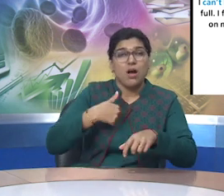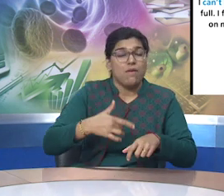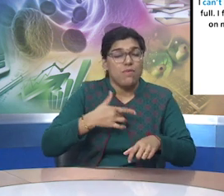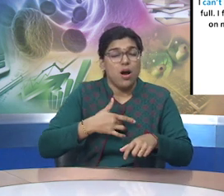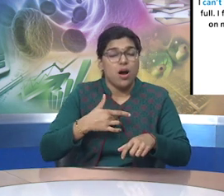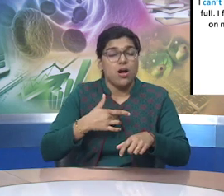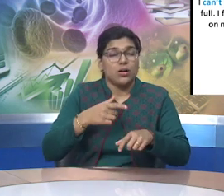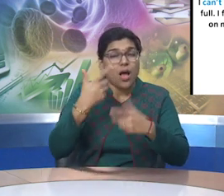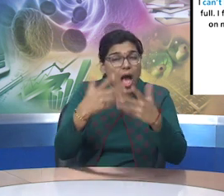I am